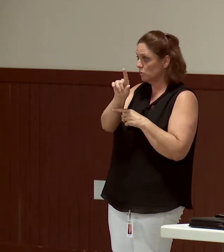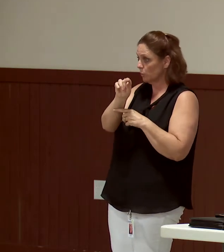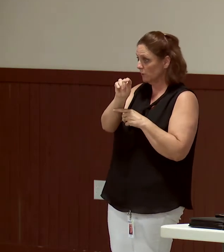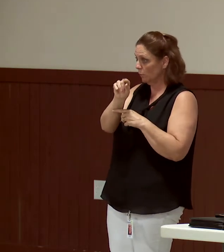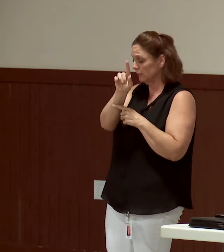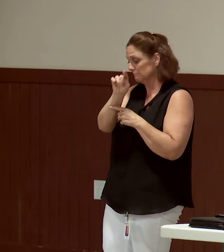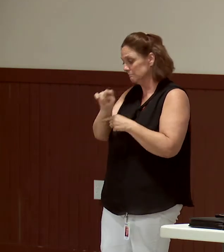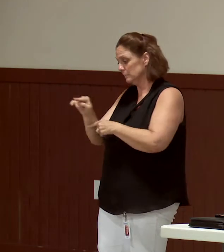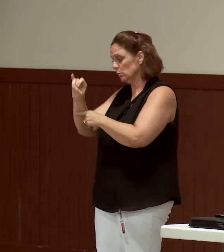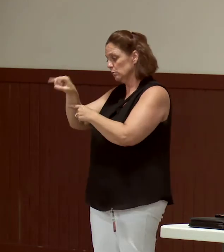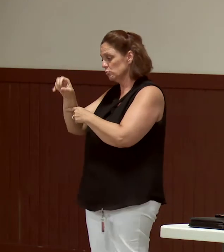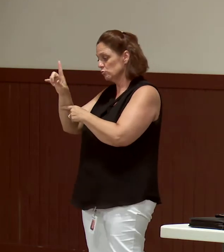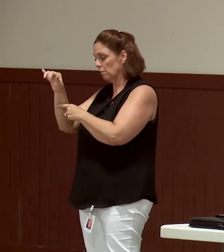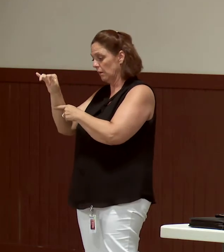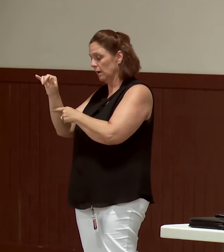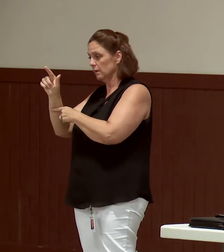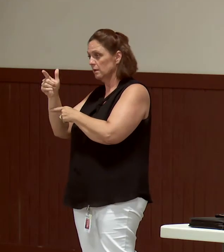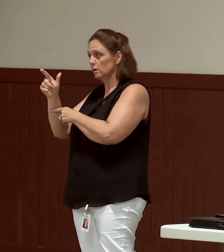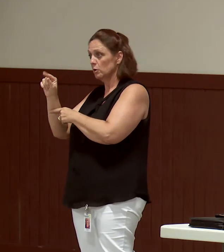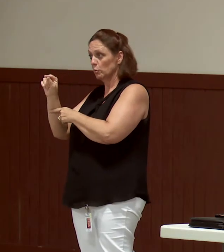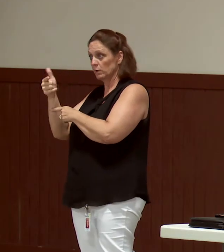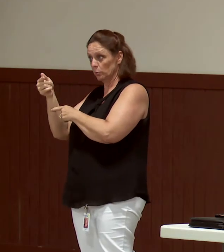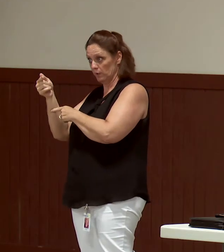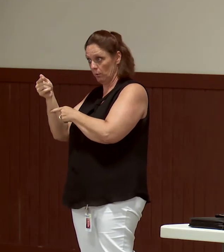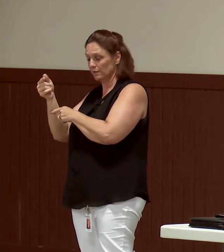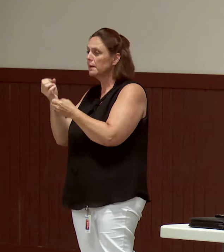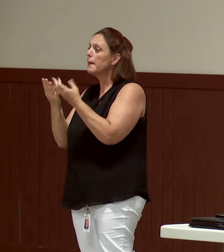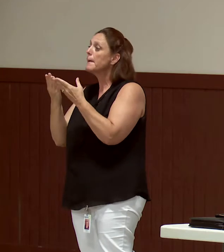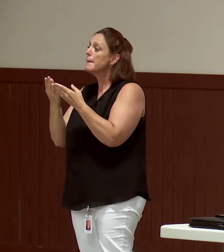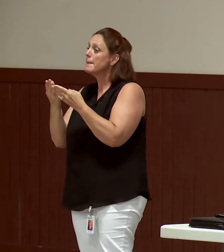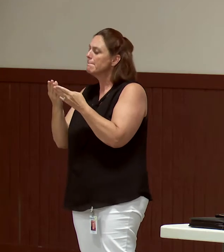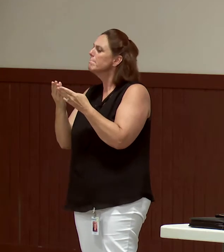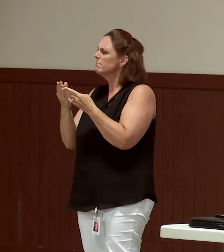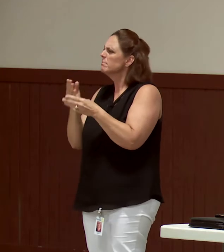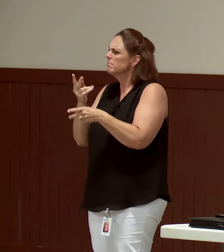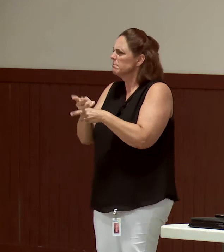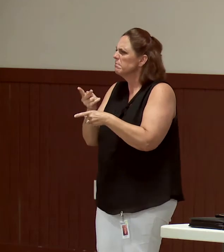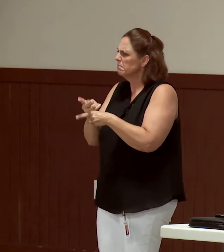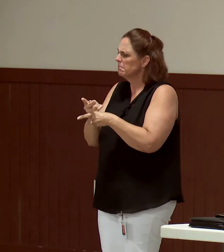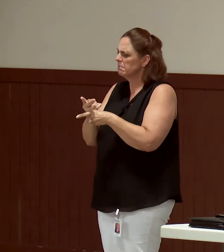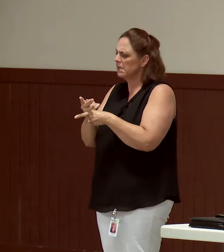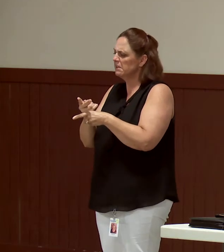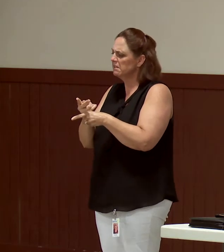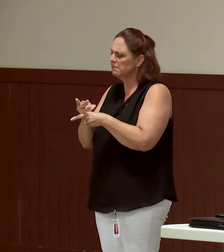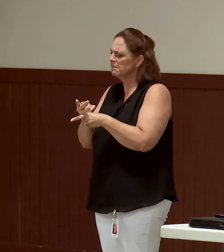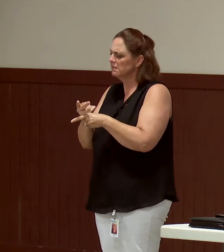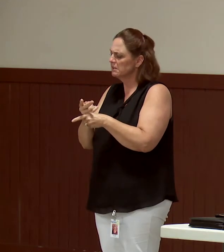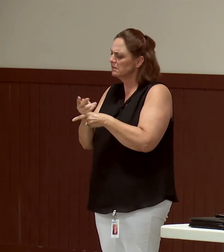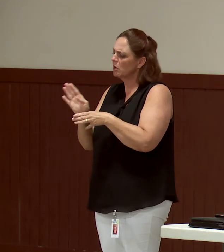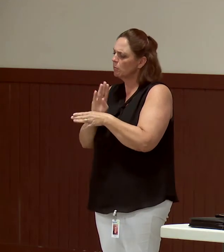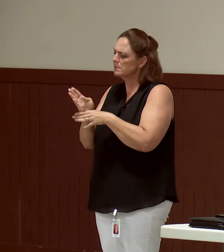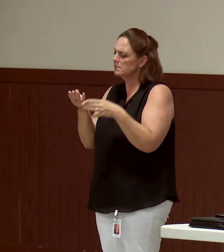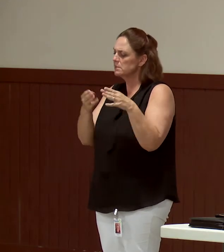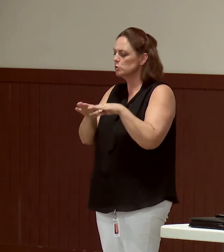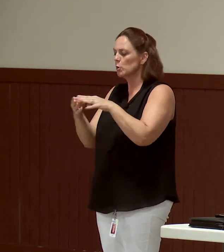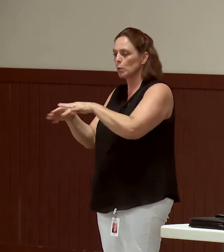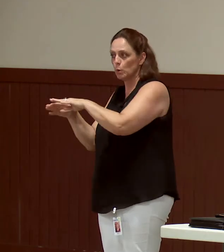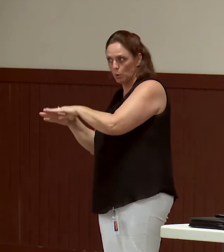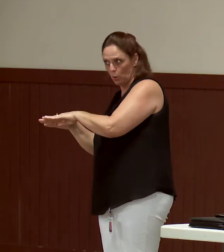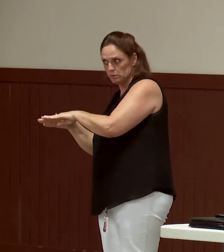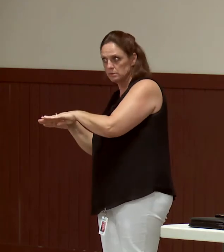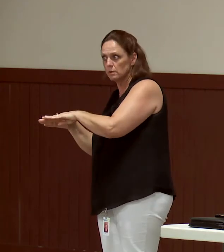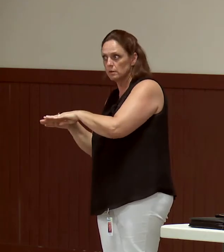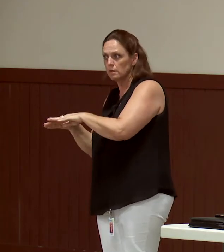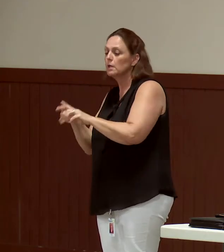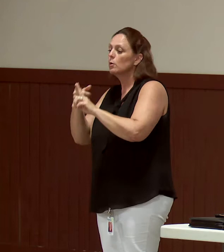2021, several childcare businesses closed, and this is so rapidly changing that since the slide deck was prepared, it moved from 36